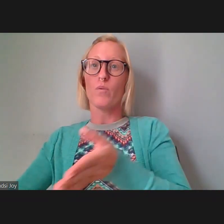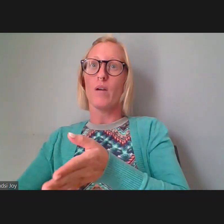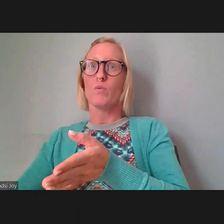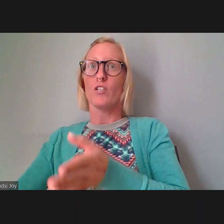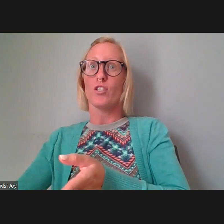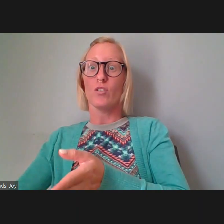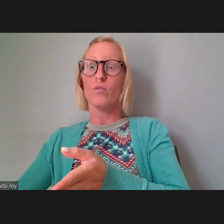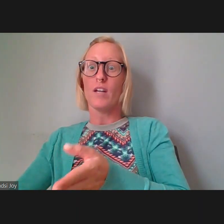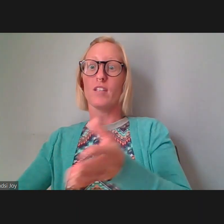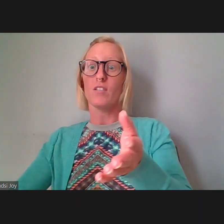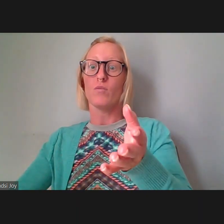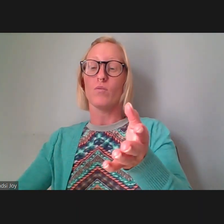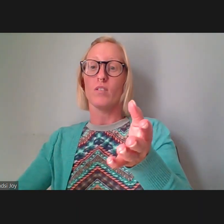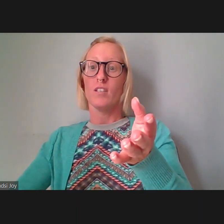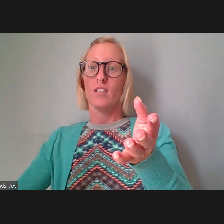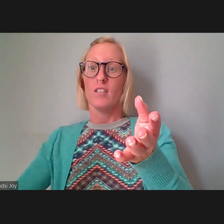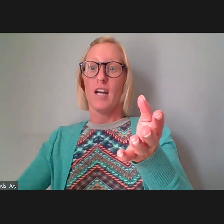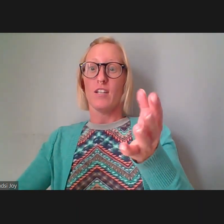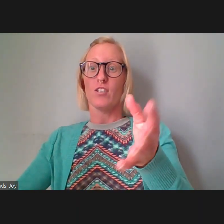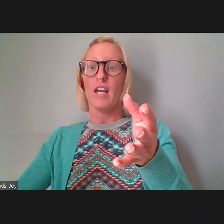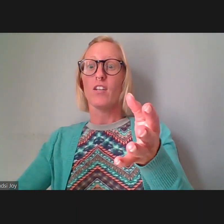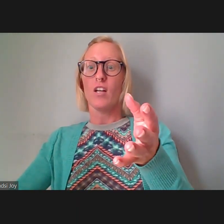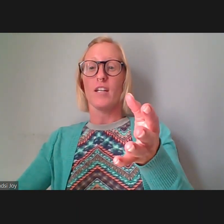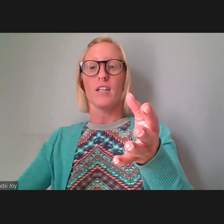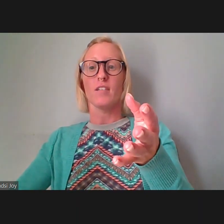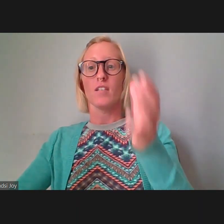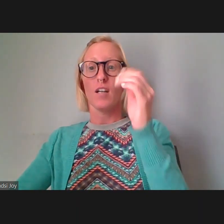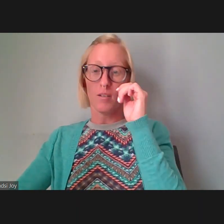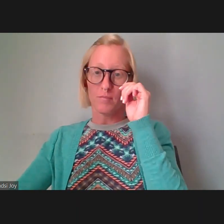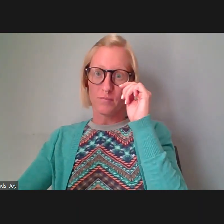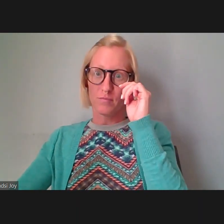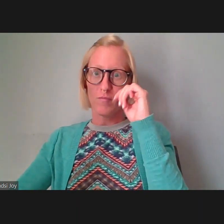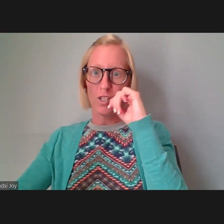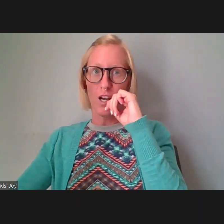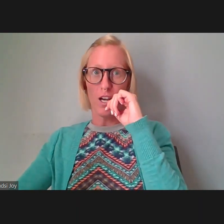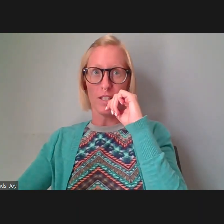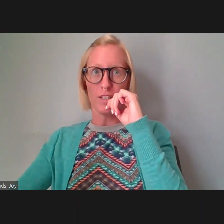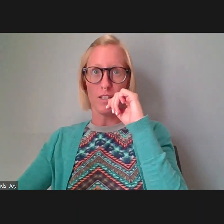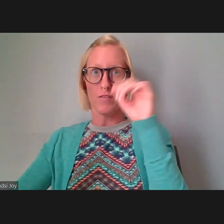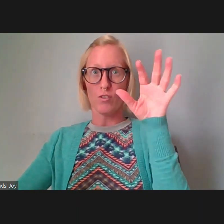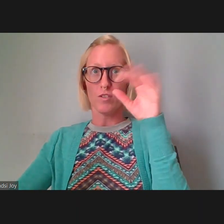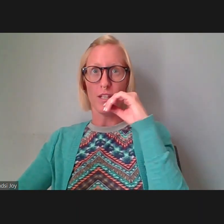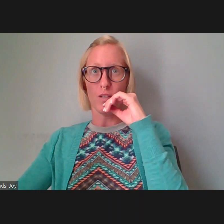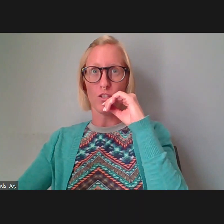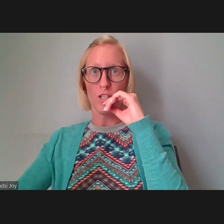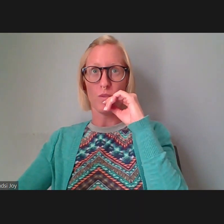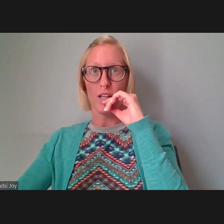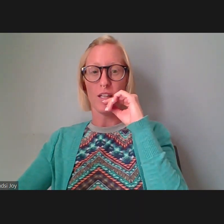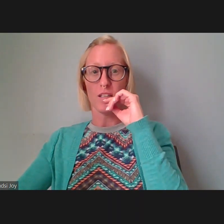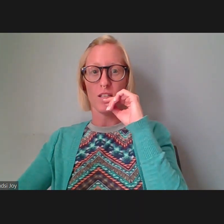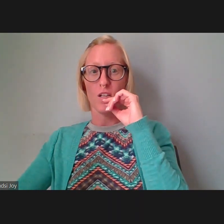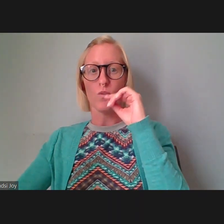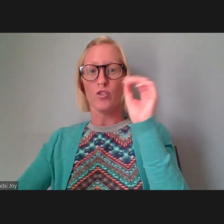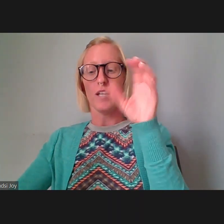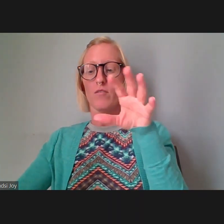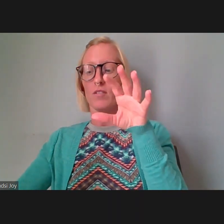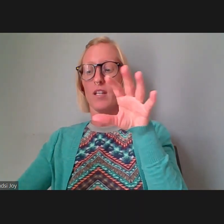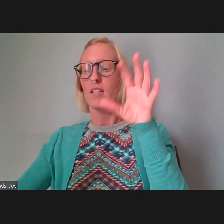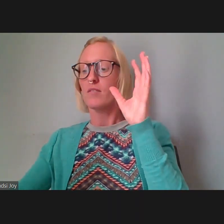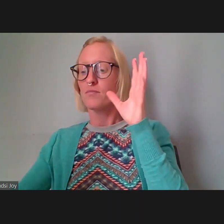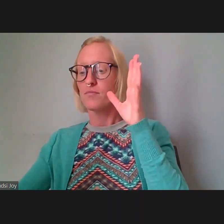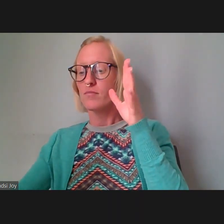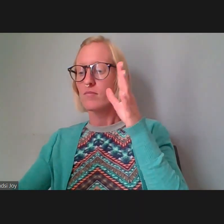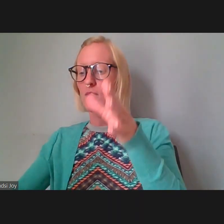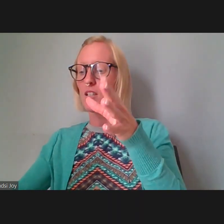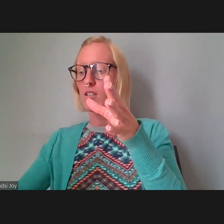I thought when I was watching you, I think you had a good handle on it, on the figurative language. That's what I was trying to